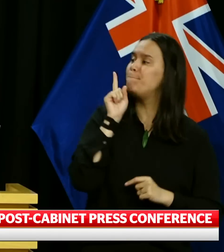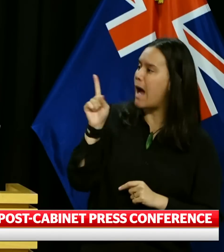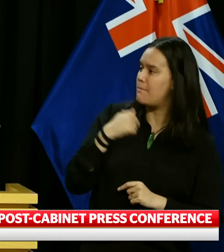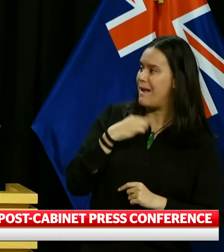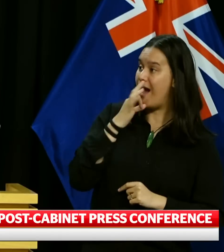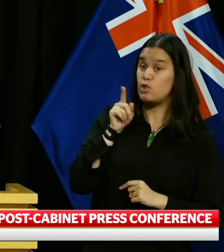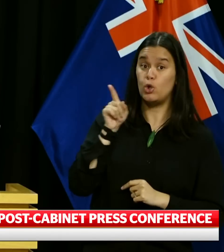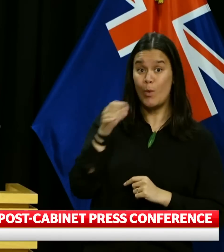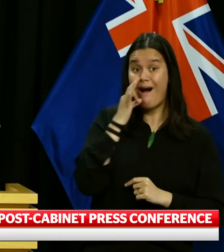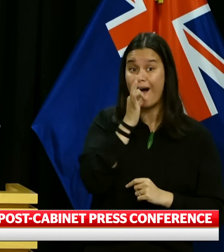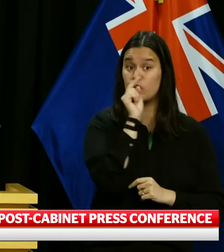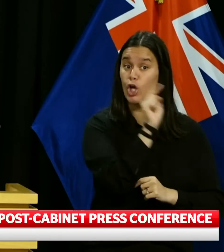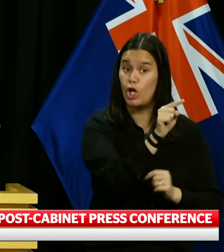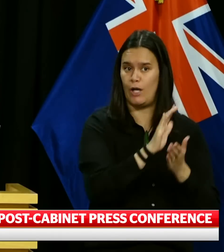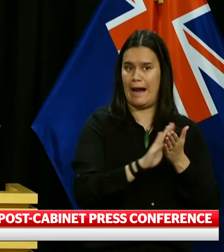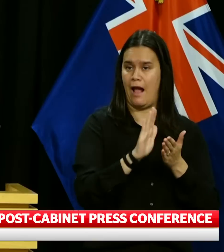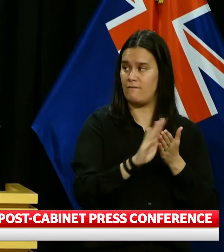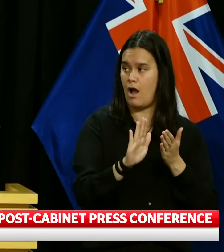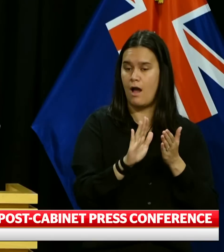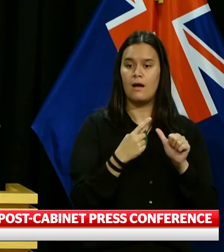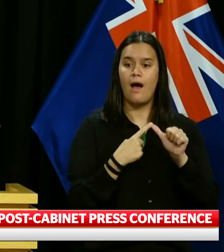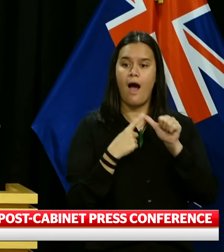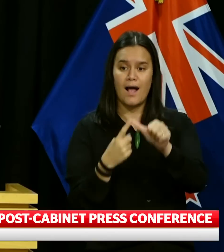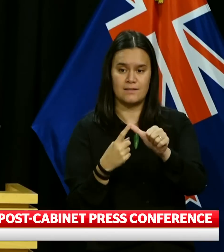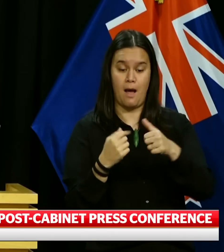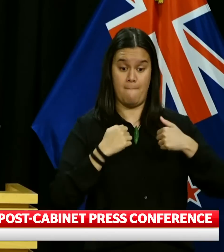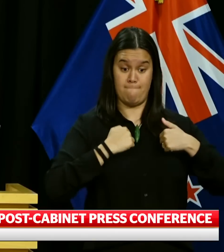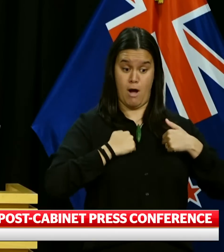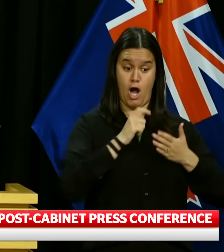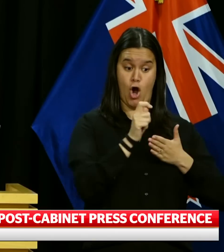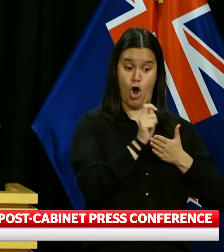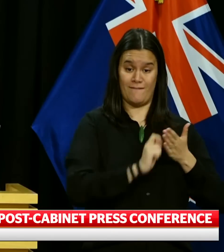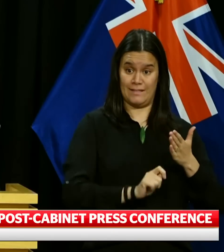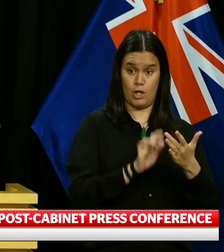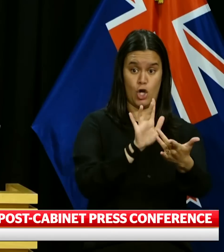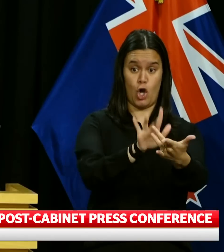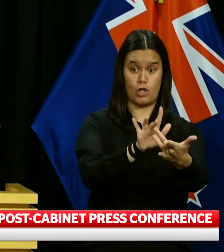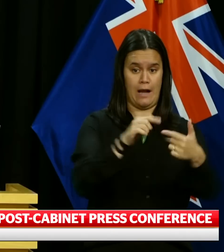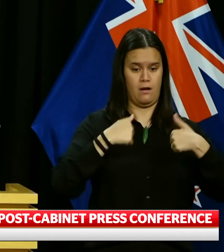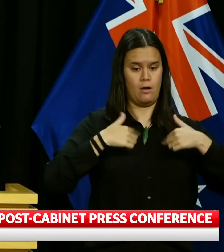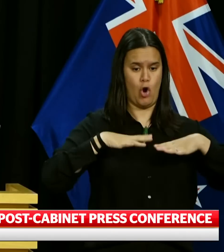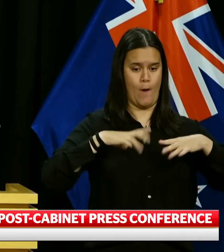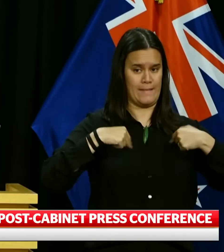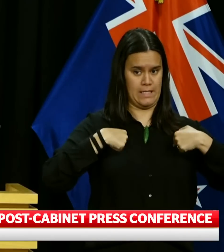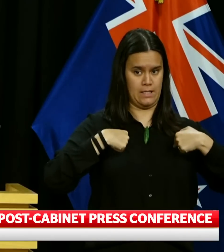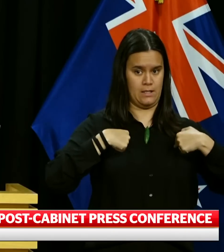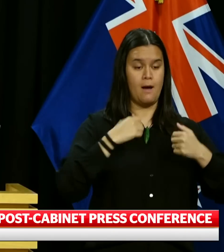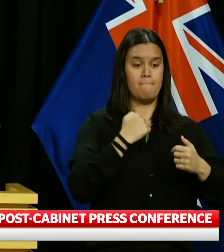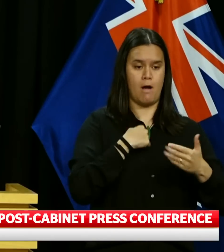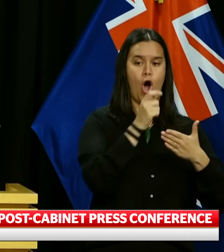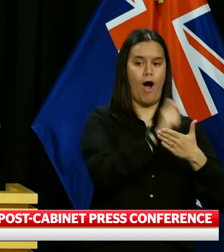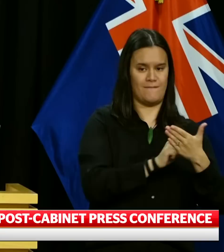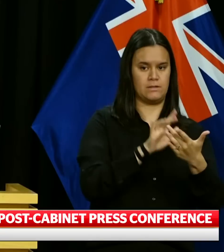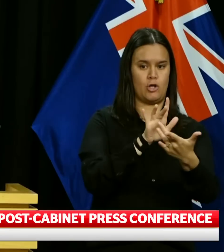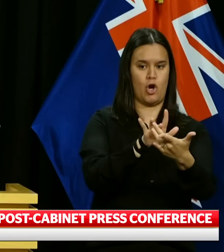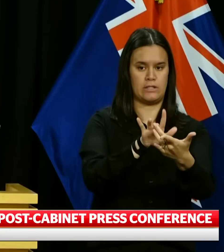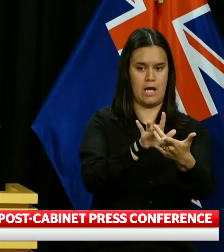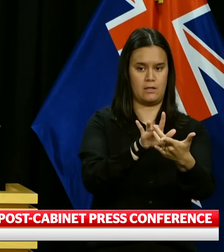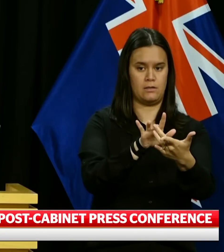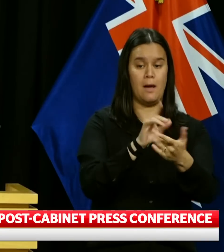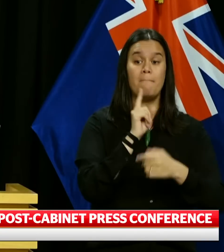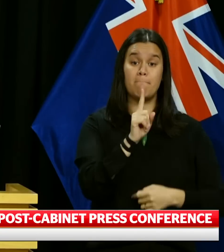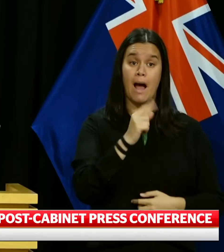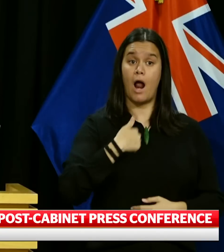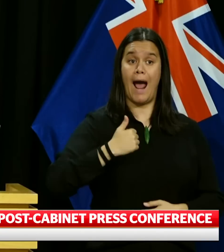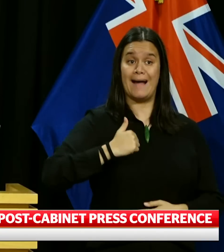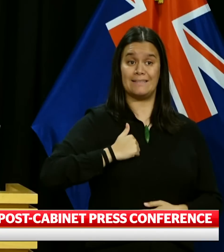what she meant. Well, as I've said, I wasn't, it was my office rather than me speaking to her directly, but I certainly, my expectation as